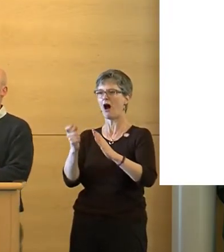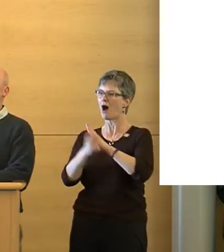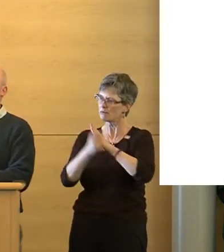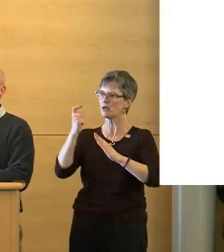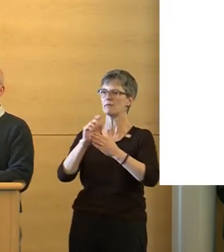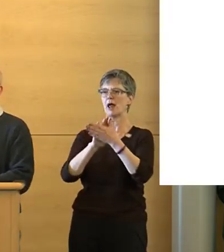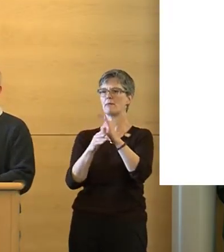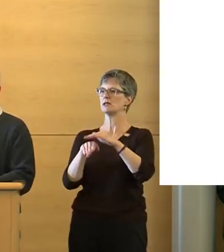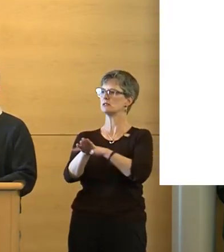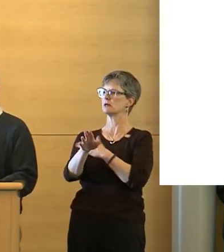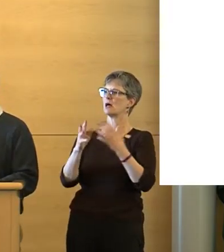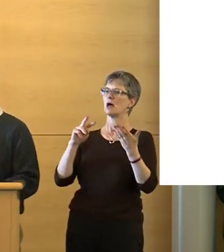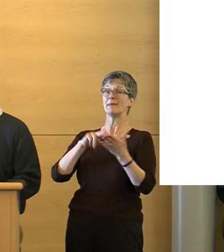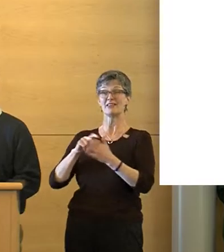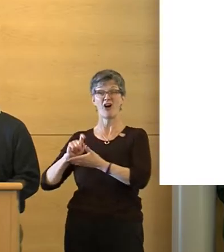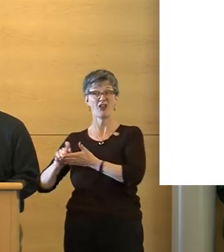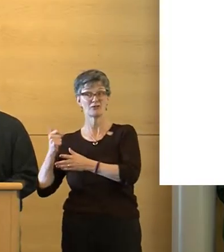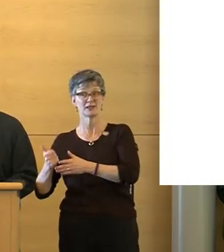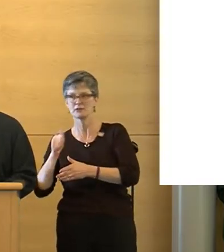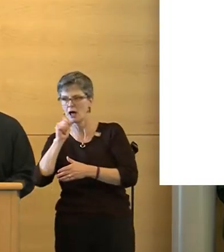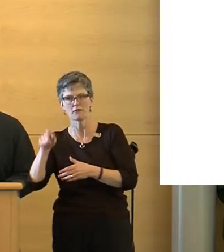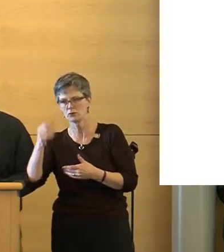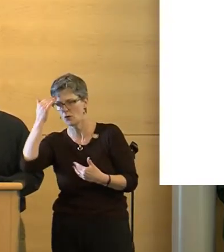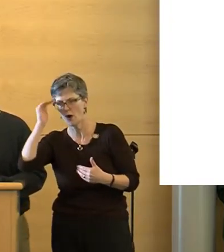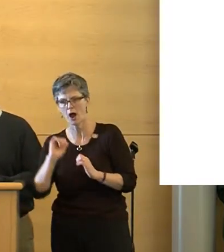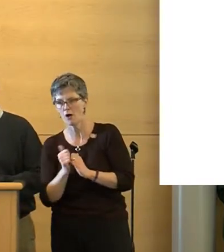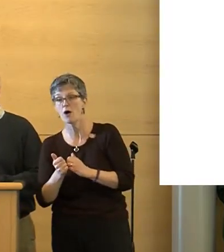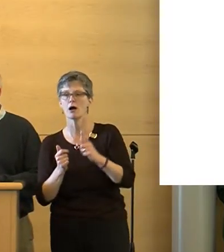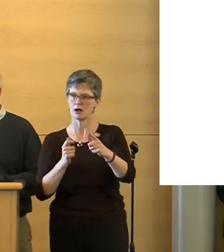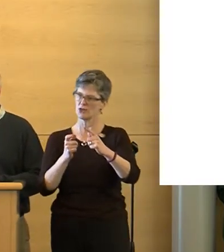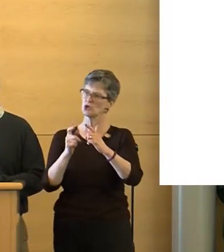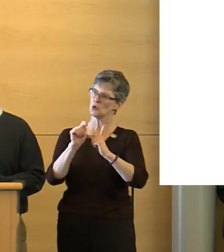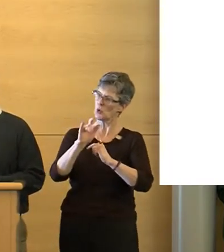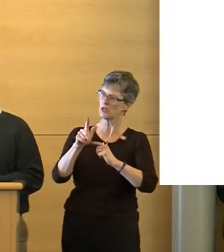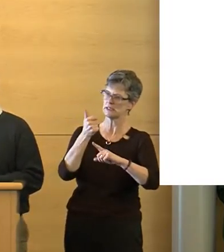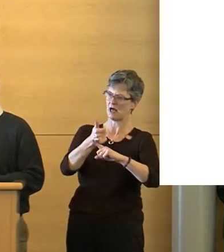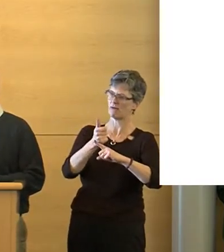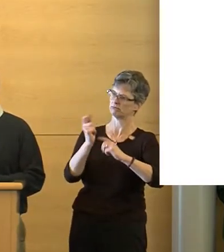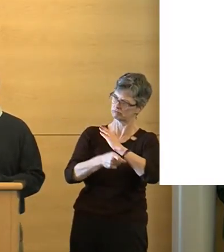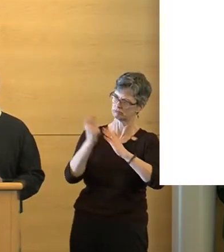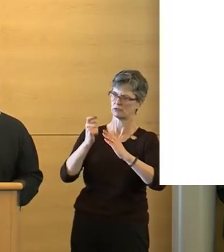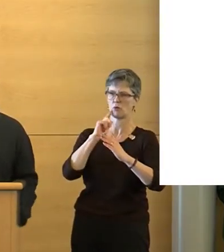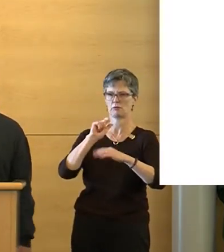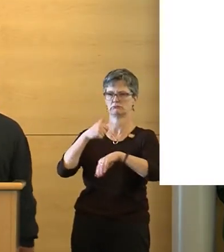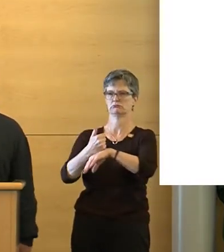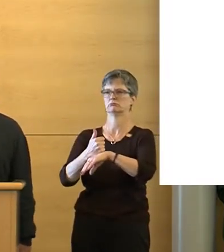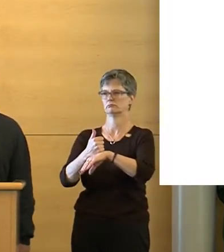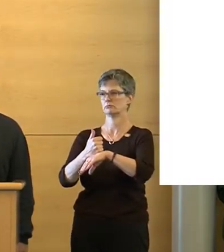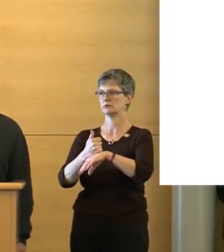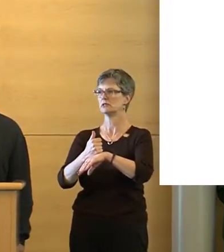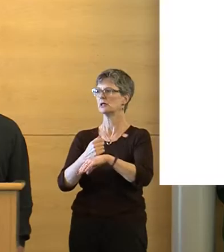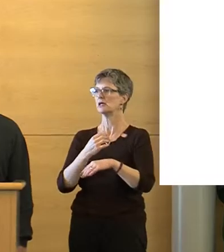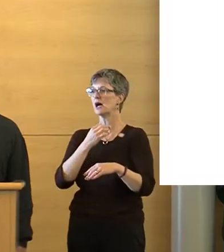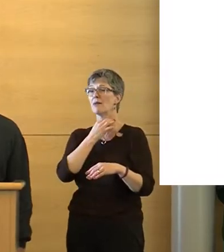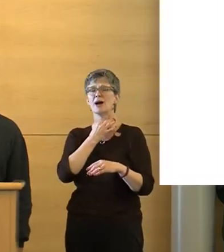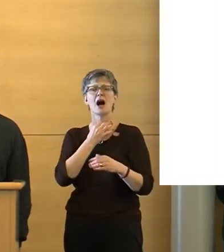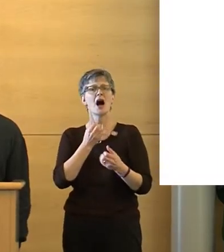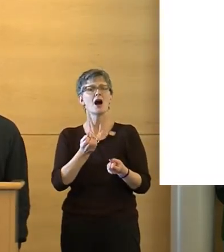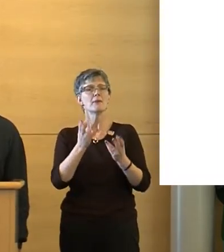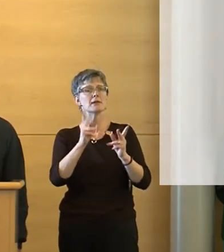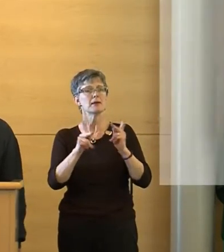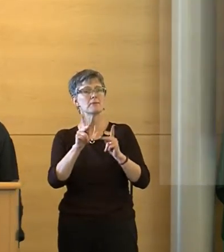understand accessibility standards, and probably is never going to happen. But if the web authoring and development tools automatically create